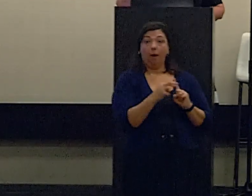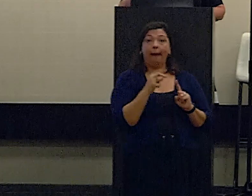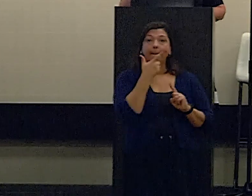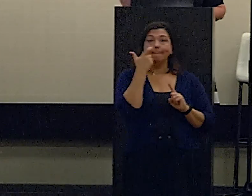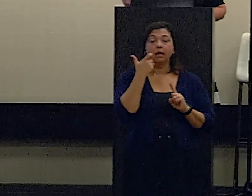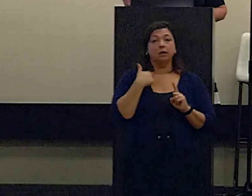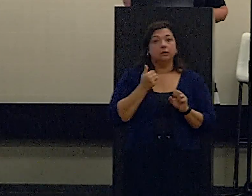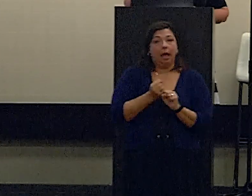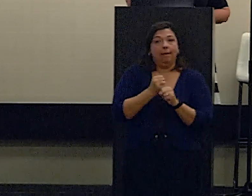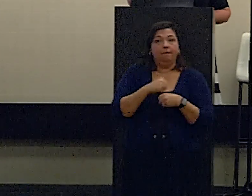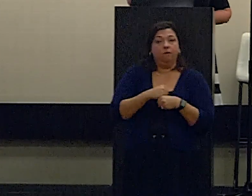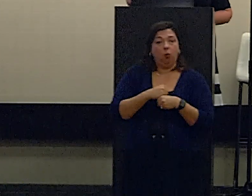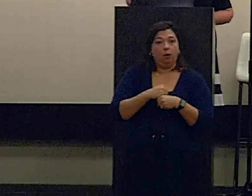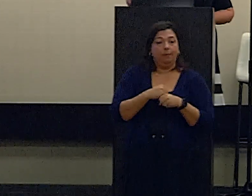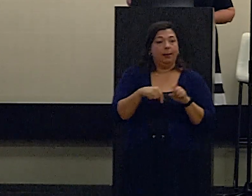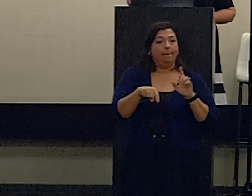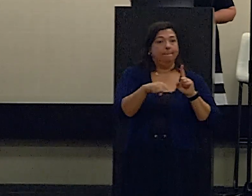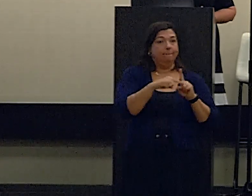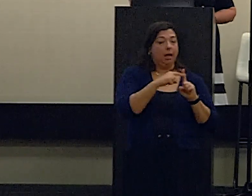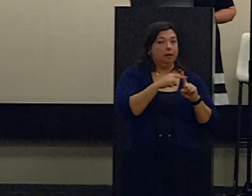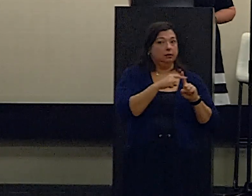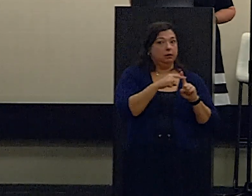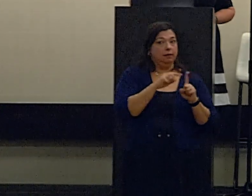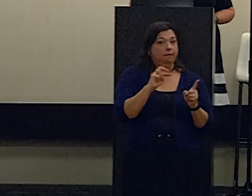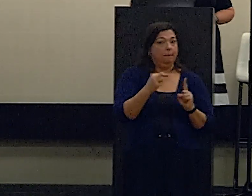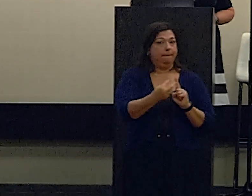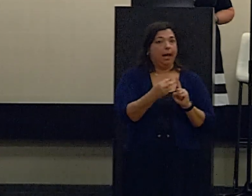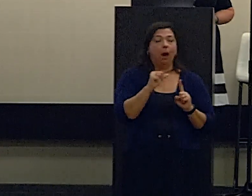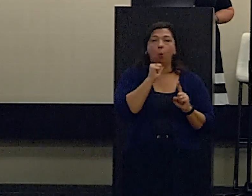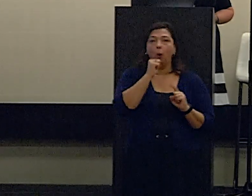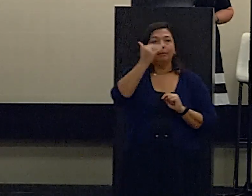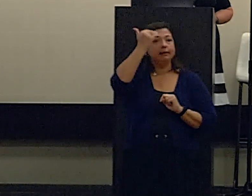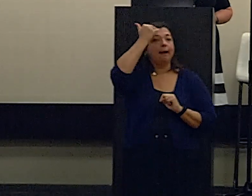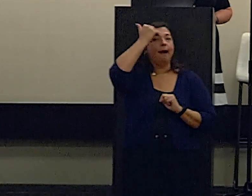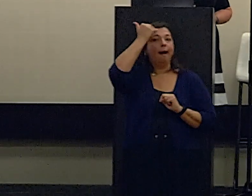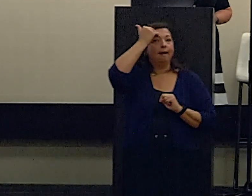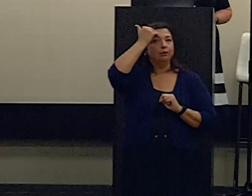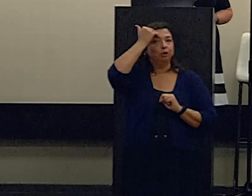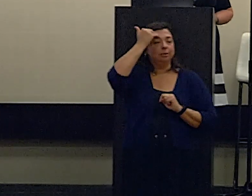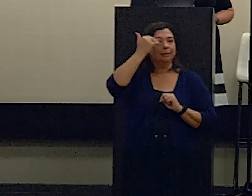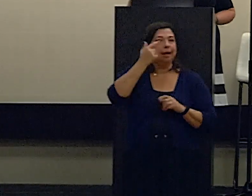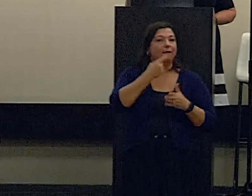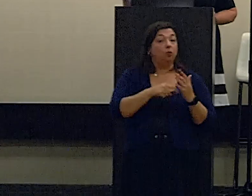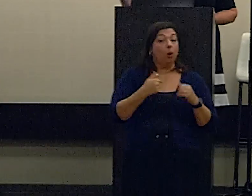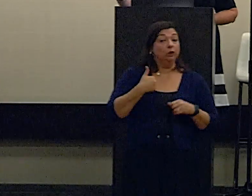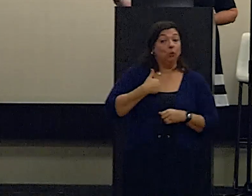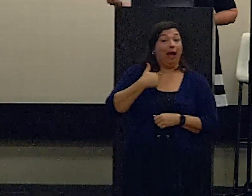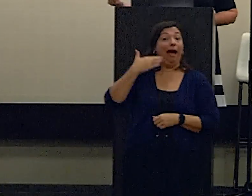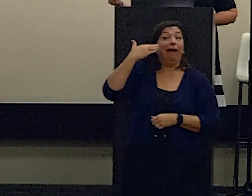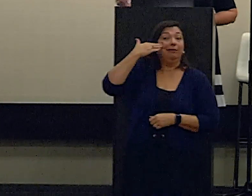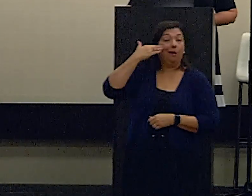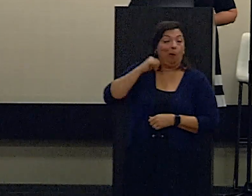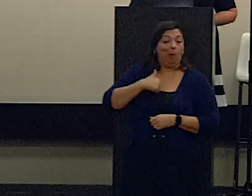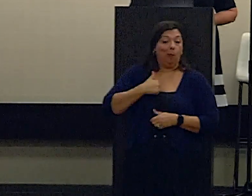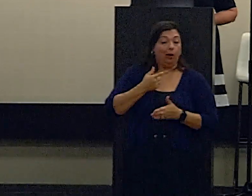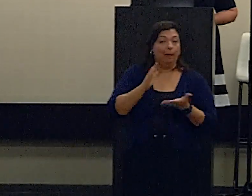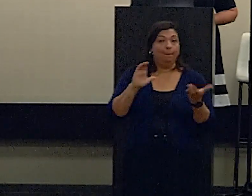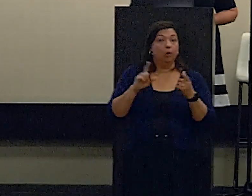a positive bias because I wasn't being conscious of what do I actually know and what have I actually seen.